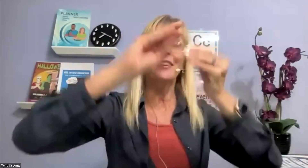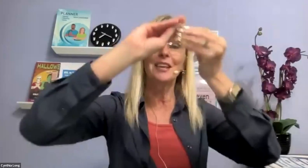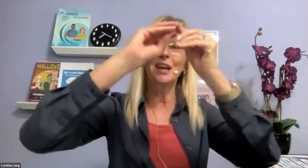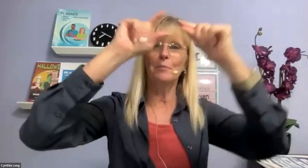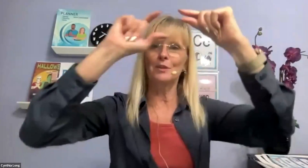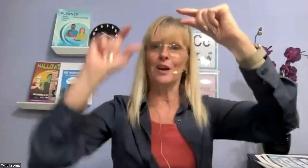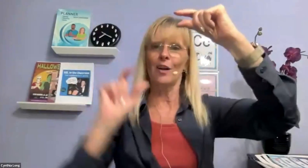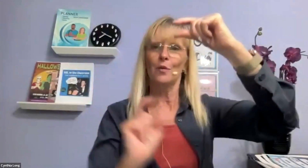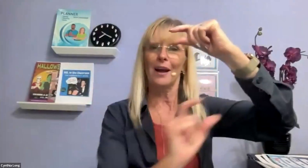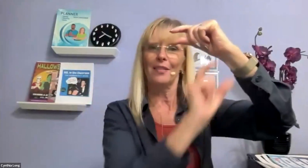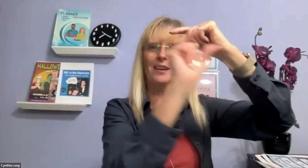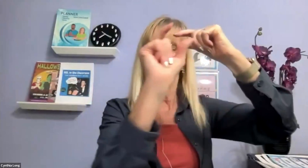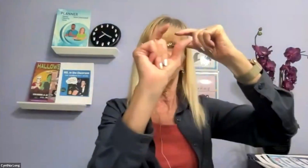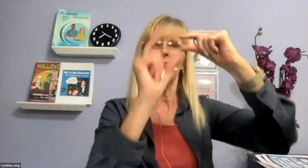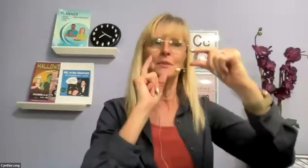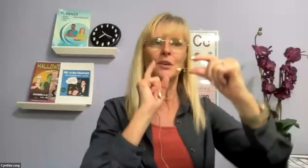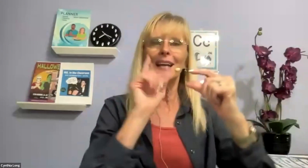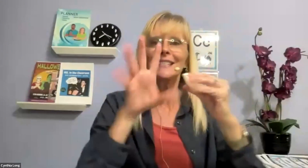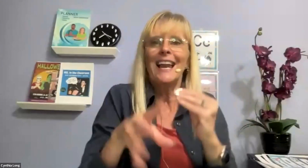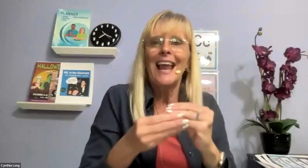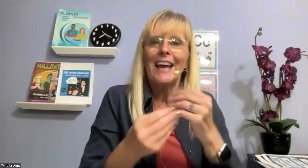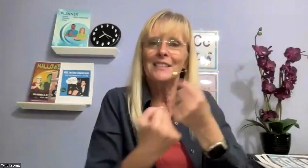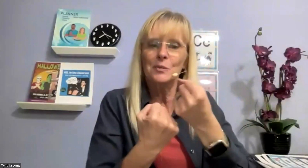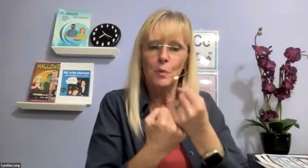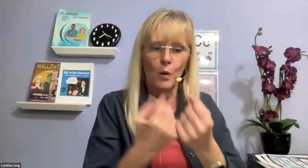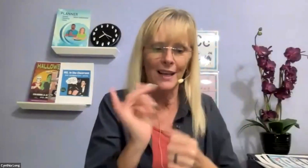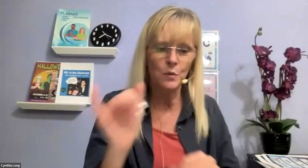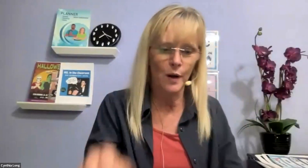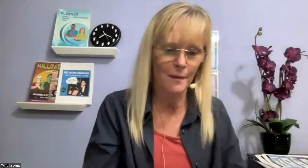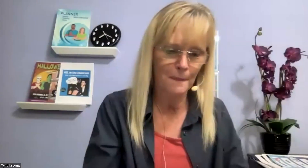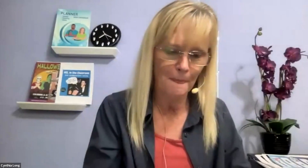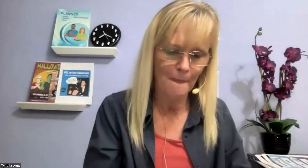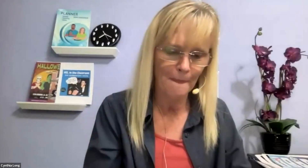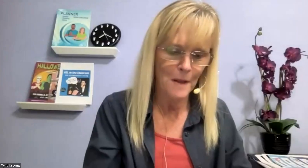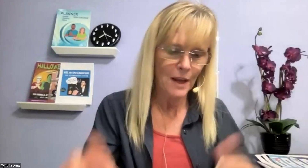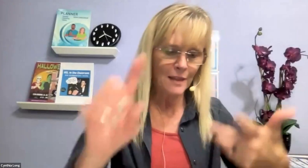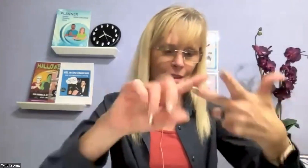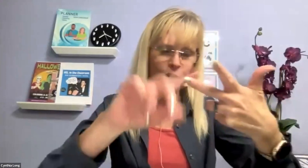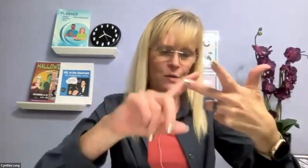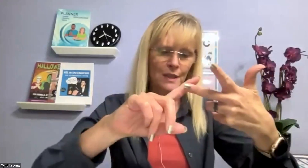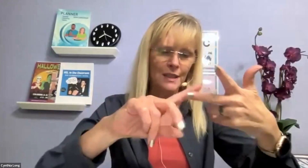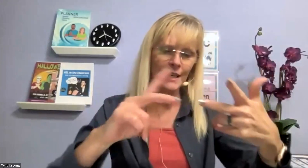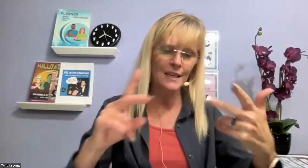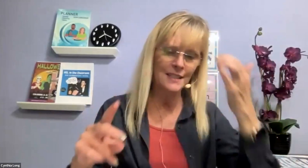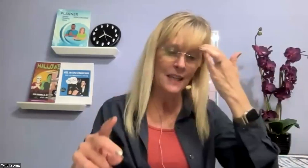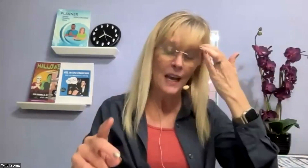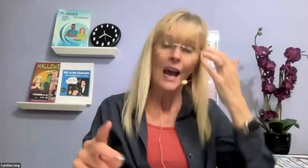the numbers all around them. So that's an added support as well. Okay, the third one is